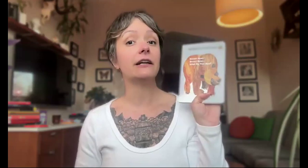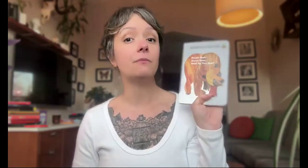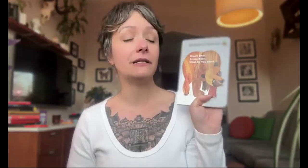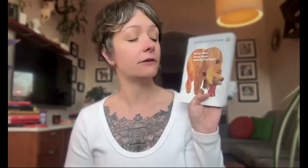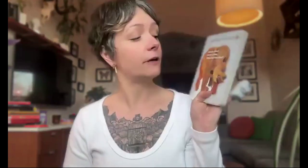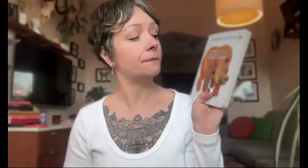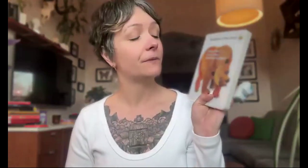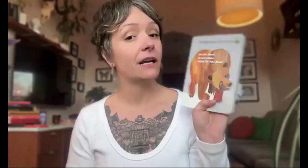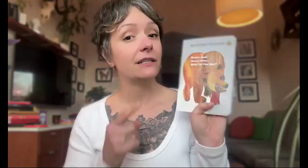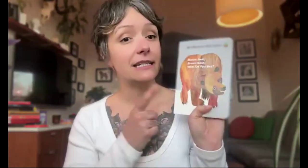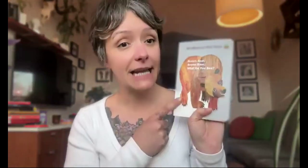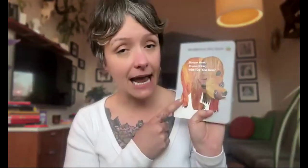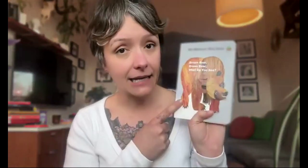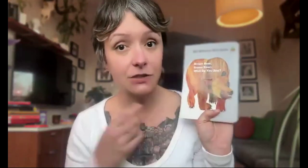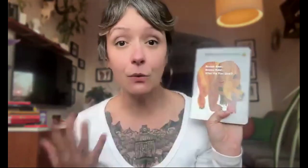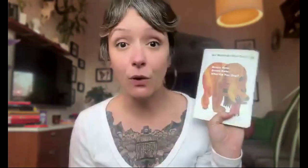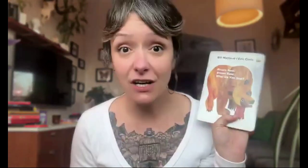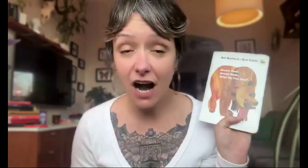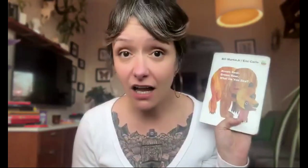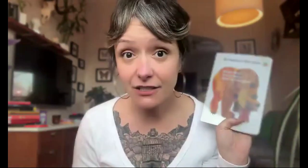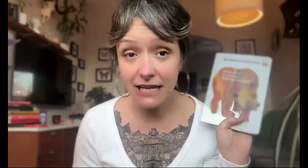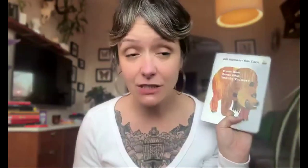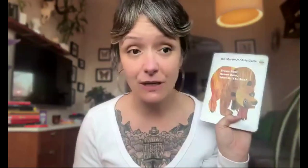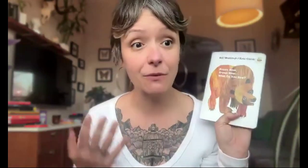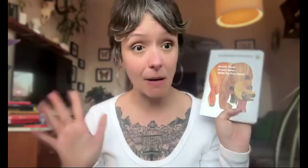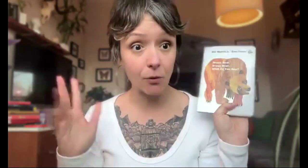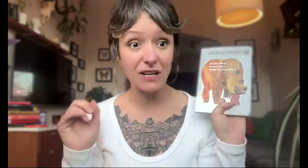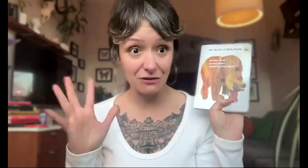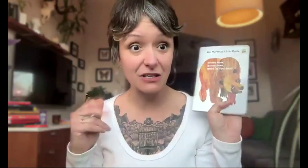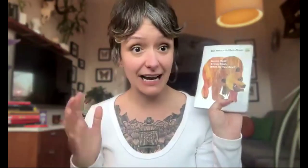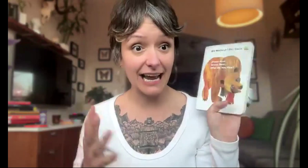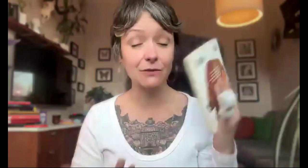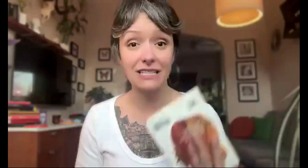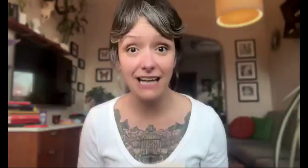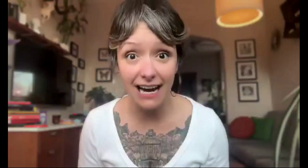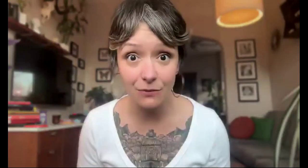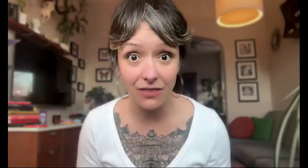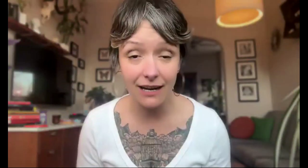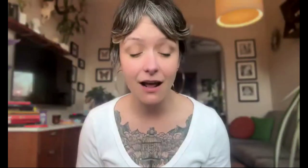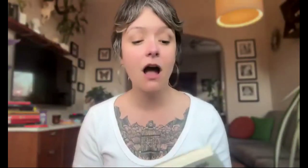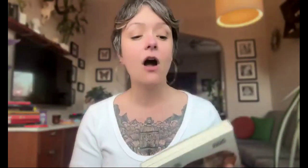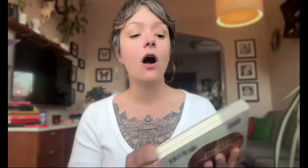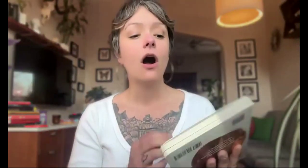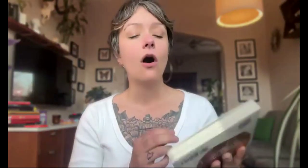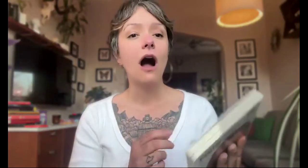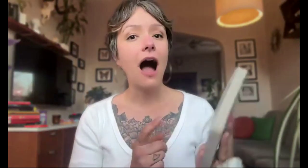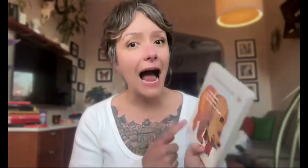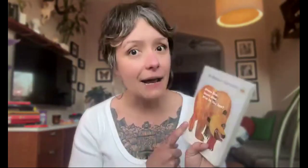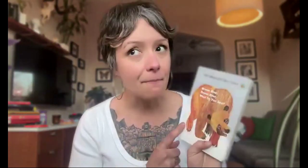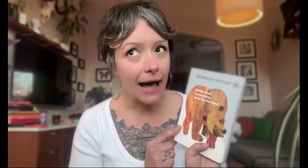little bit different. Today, since we worked on colors last week, and remember we used our hands and we signed with it, I